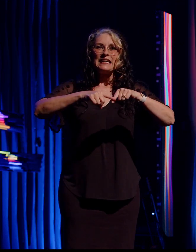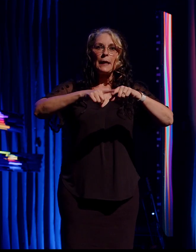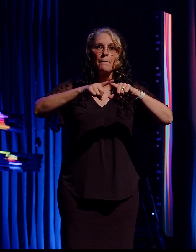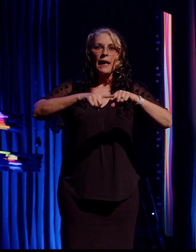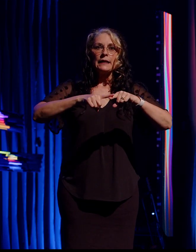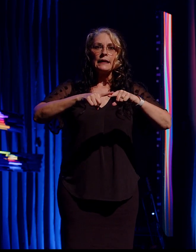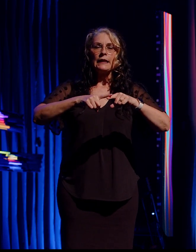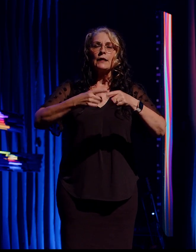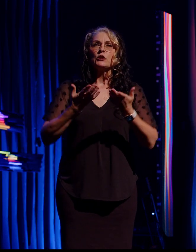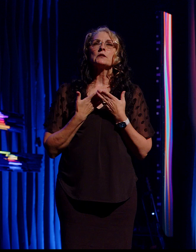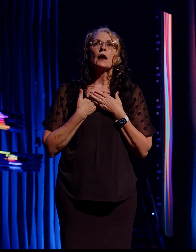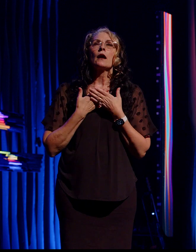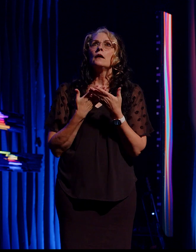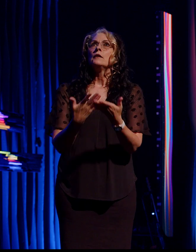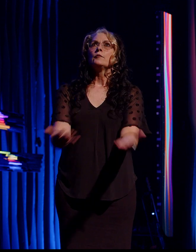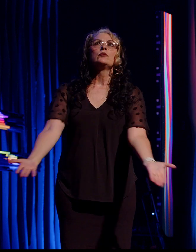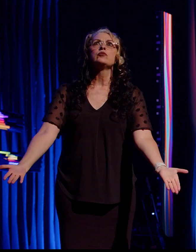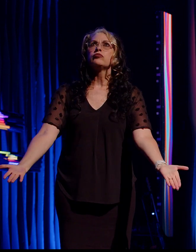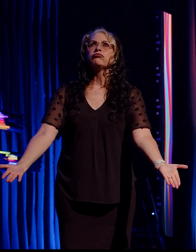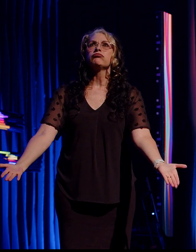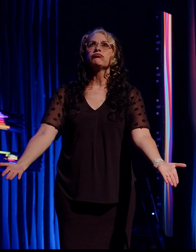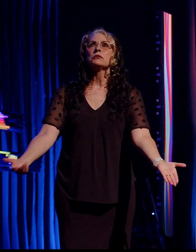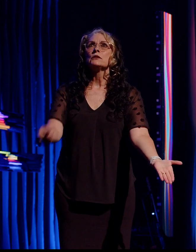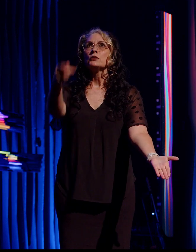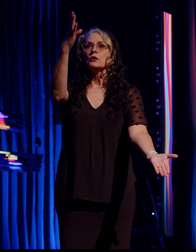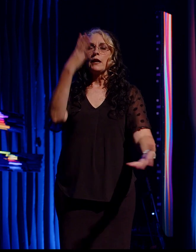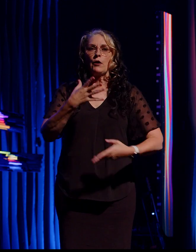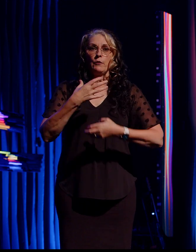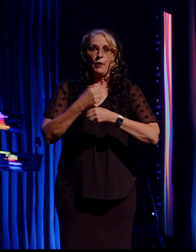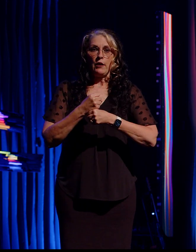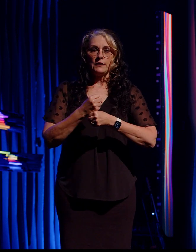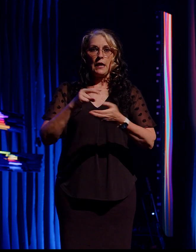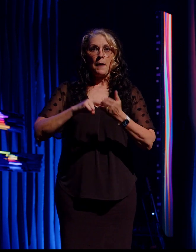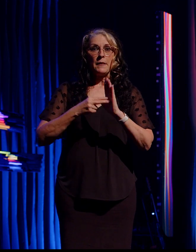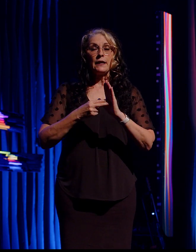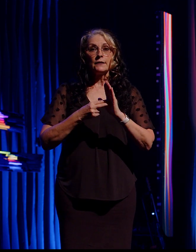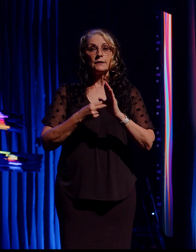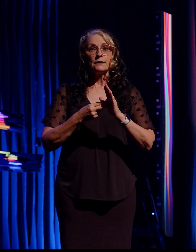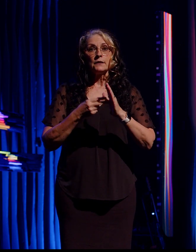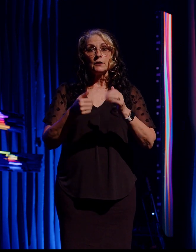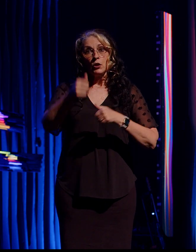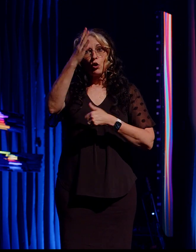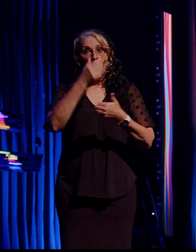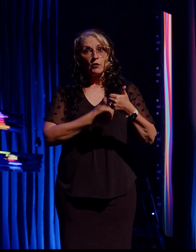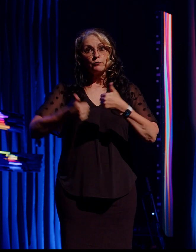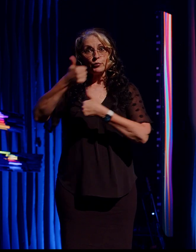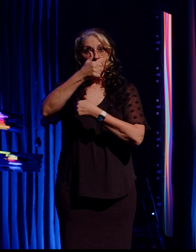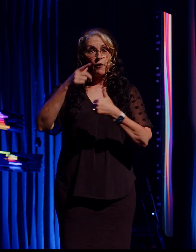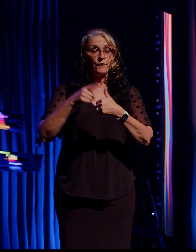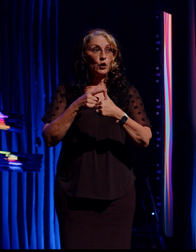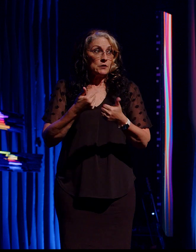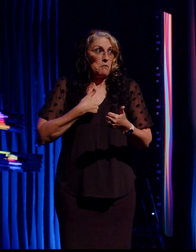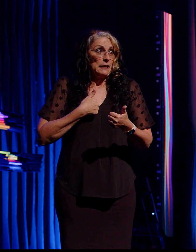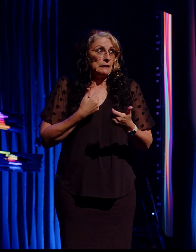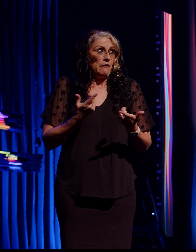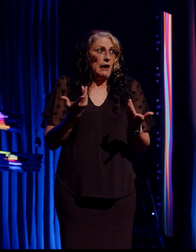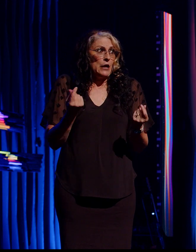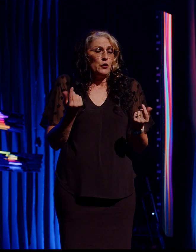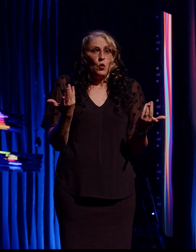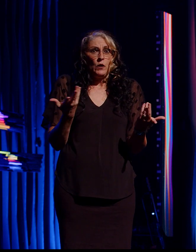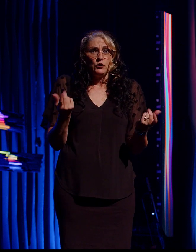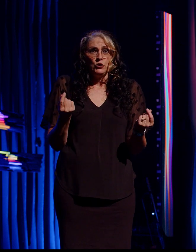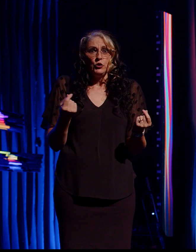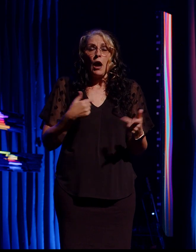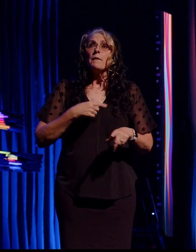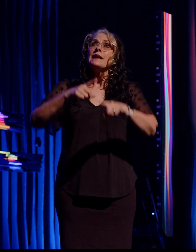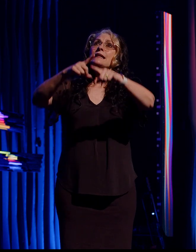on God. That's what it means. And really, I would paraphrase that of just saying it means putting God first. Of like, I don't know what else I can do. I'm going to depend on